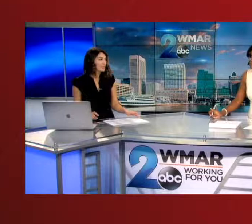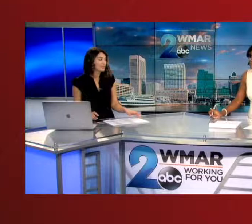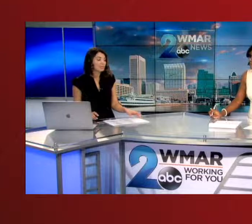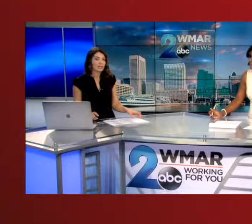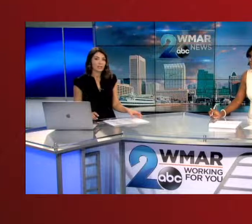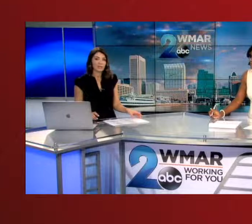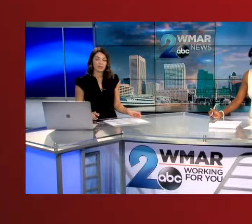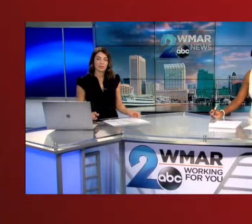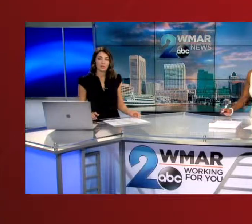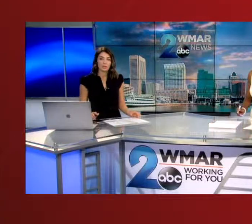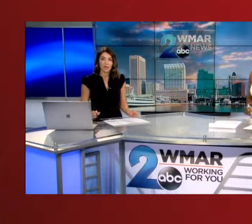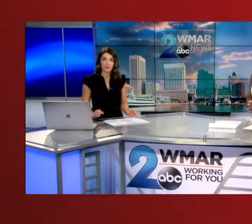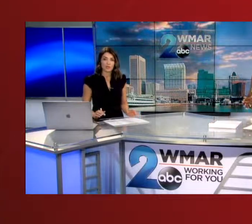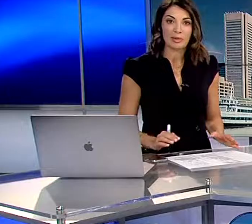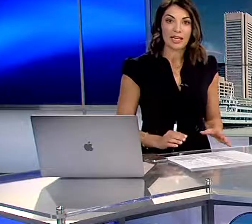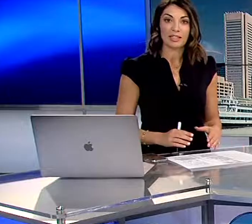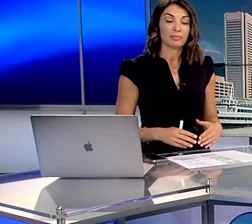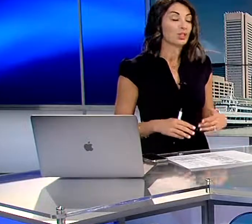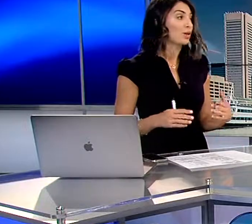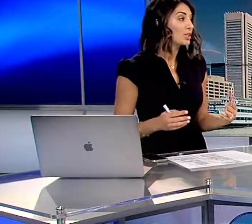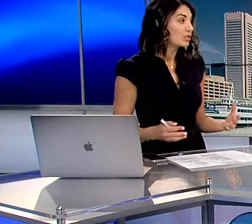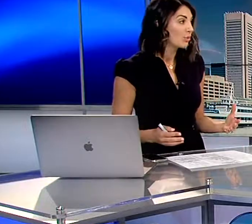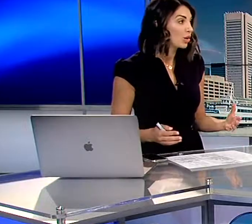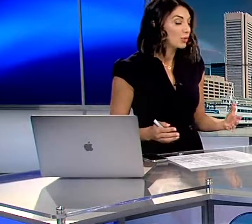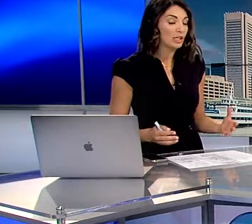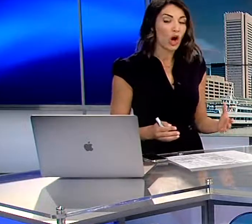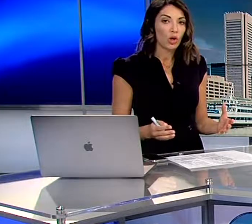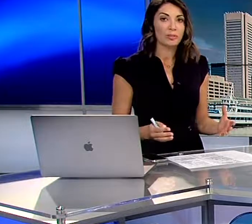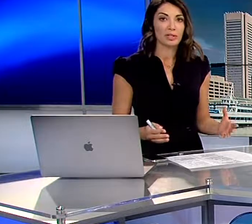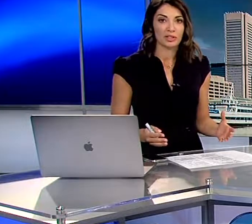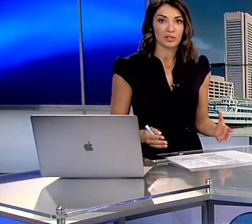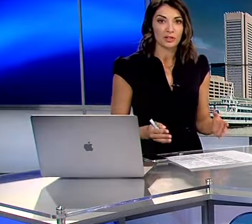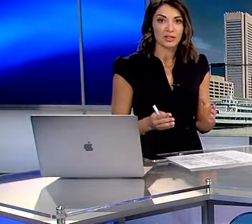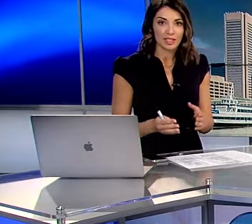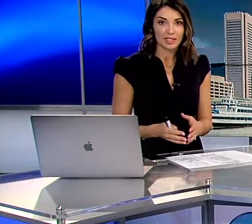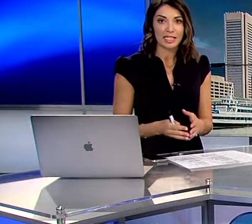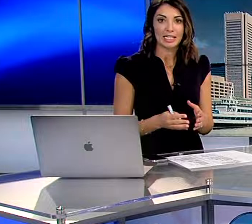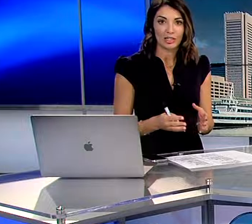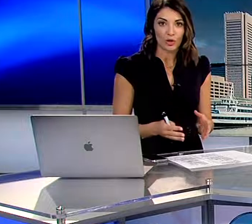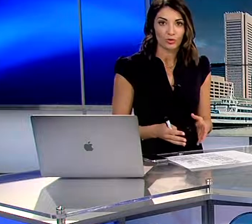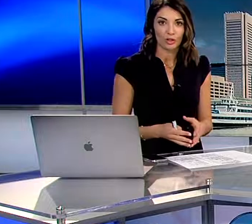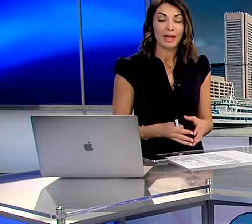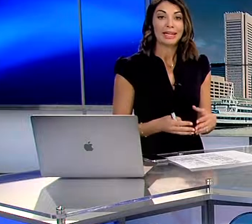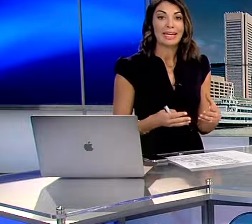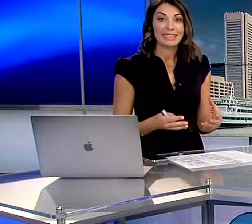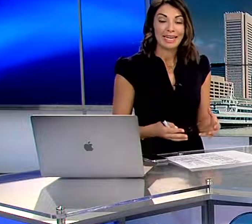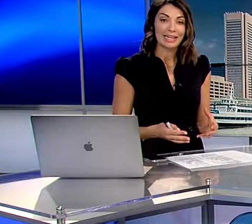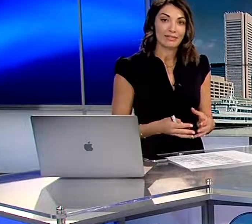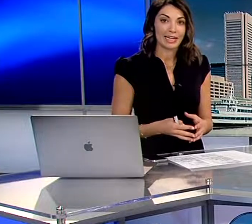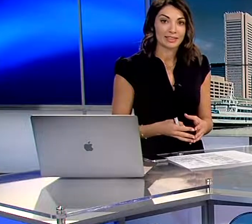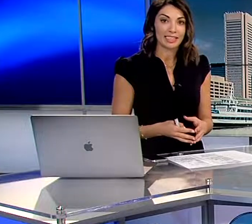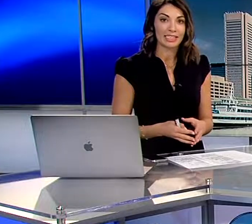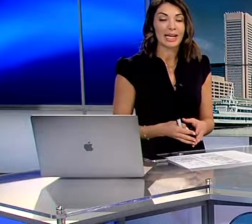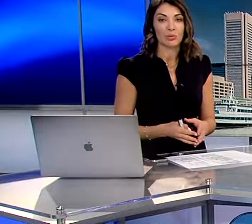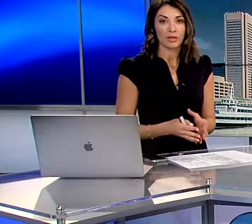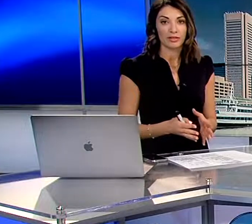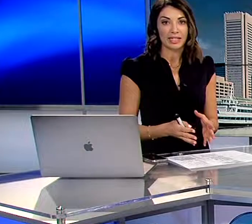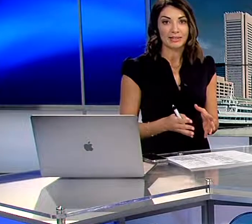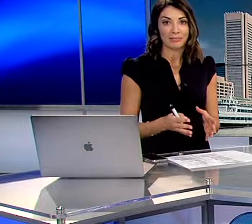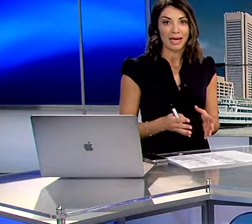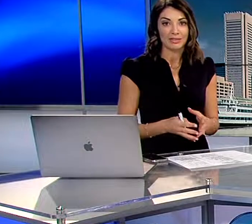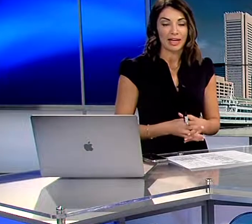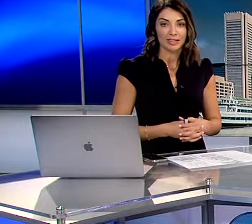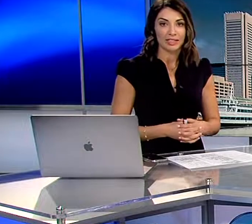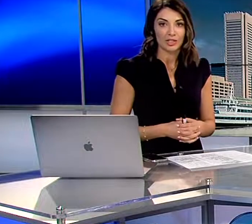All right, that was Governor Larry Hogan with the major announcement that starting tomorrow morning, all Marylanders 16 and over can get a vaccine at